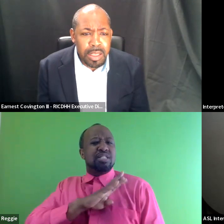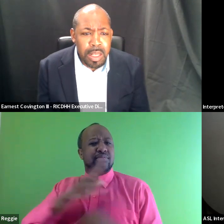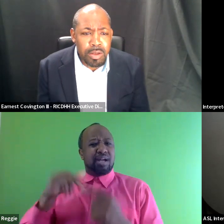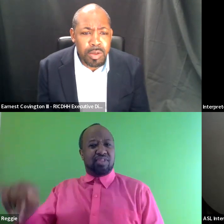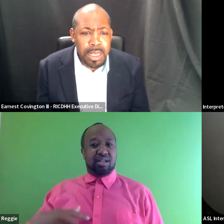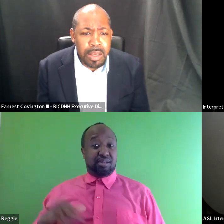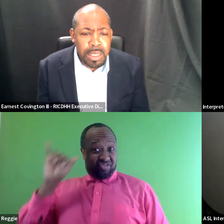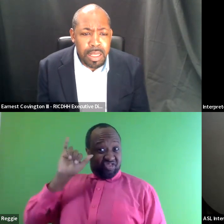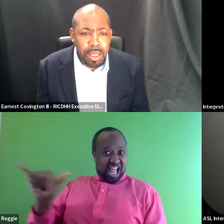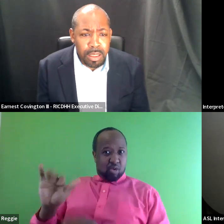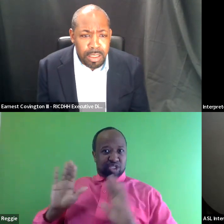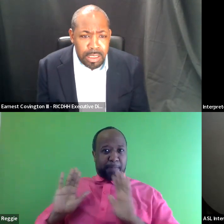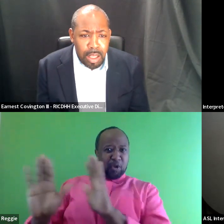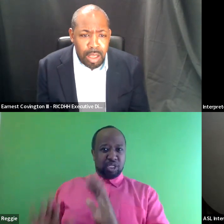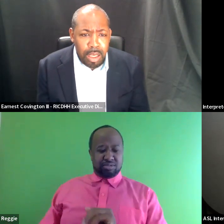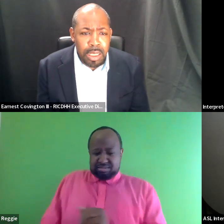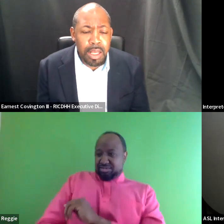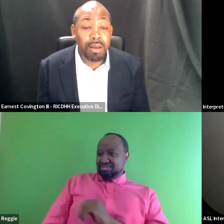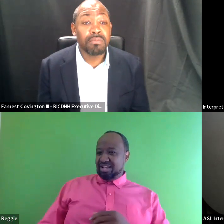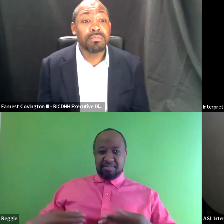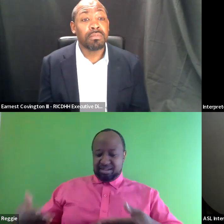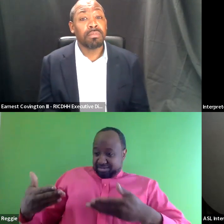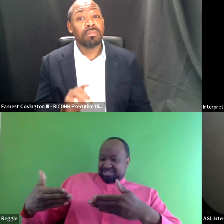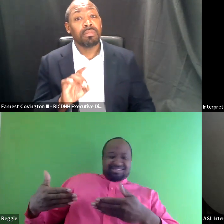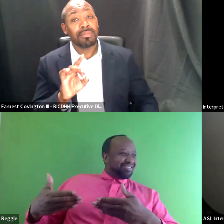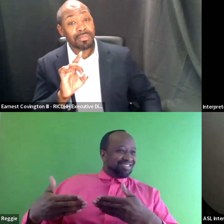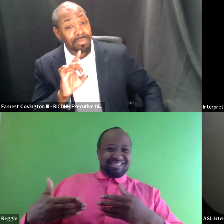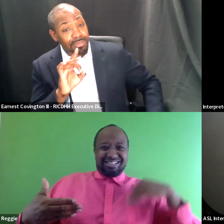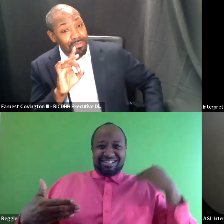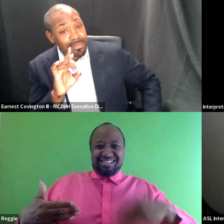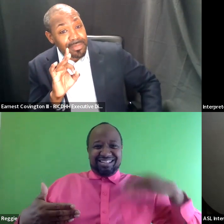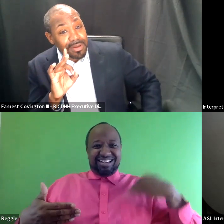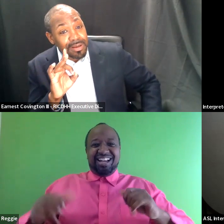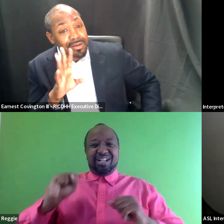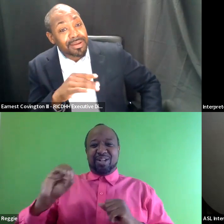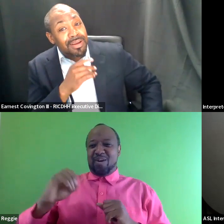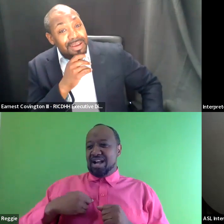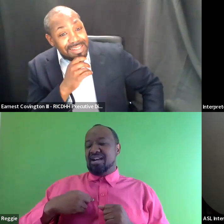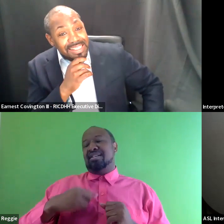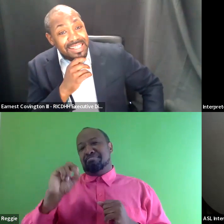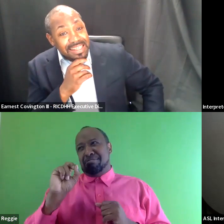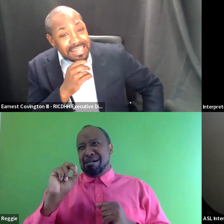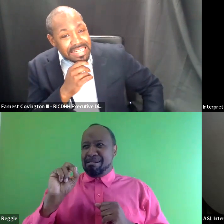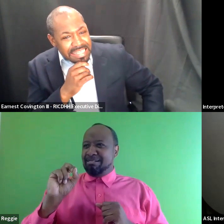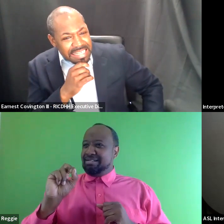is interested. Could you please talk to him? A follow-up email that gave me that little push I needed.